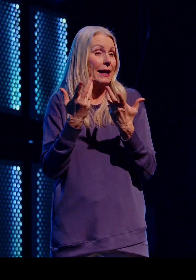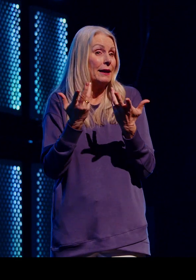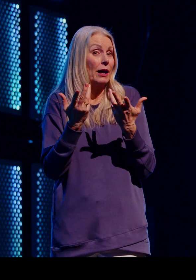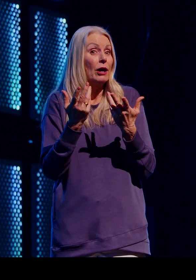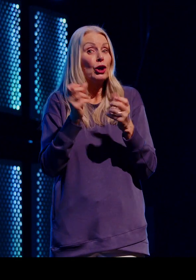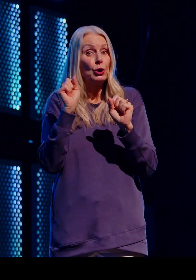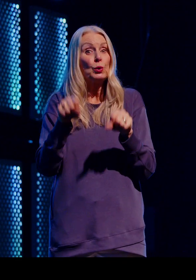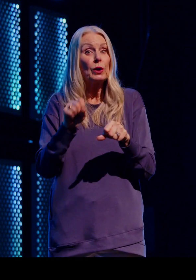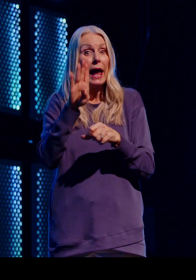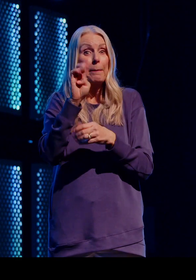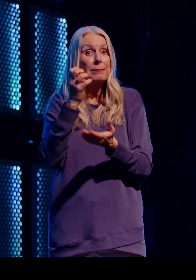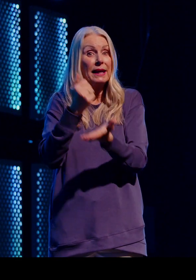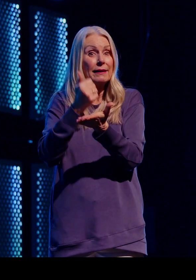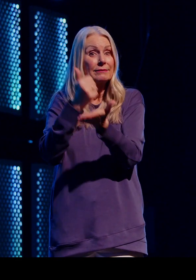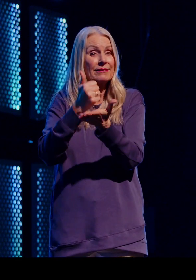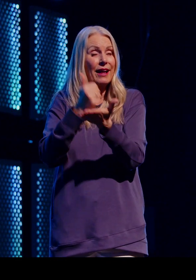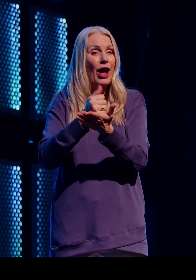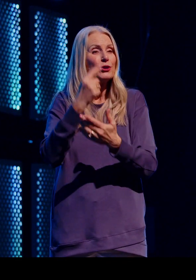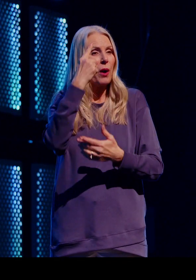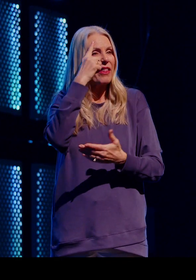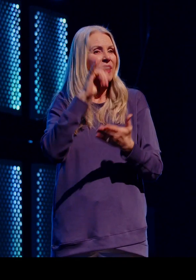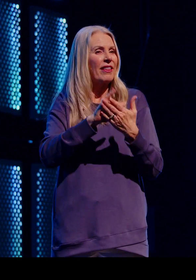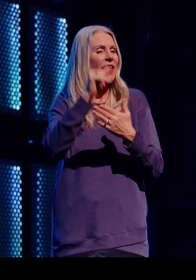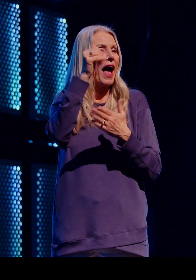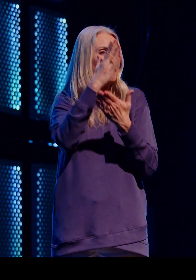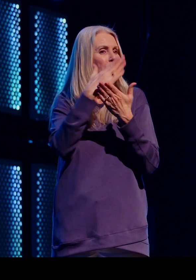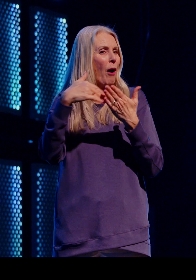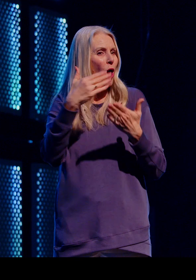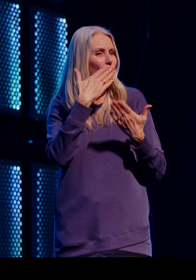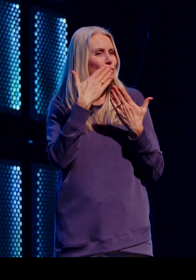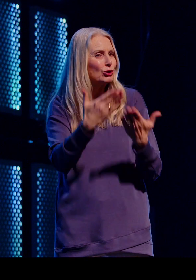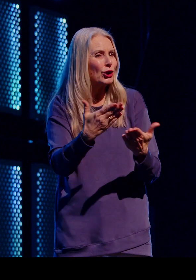you're useful. So that, I think that part was really good.